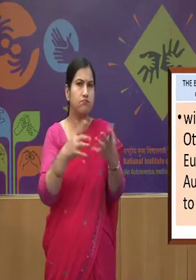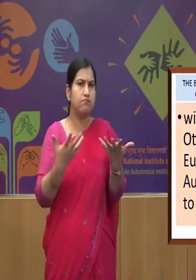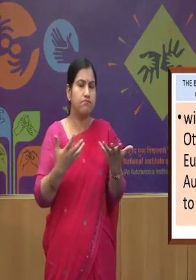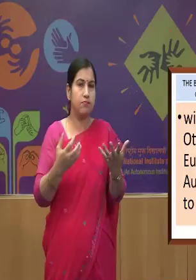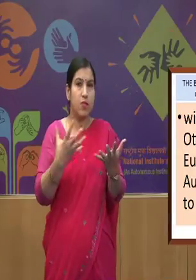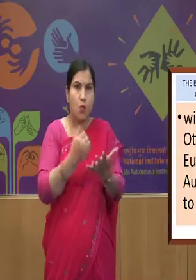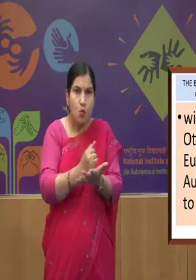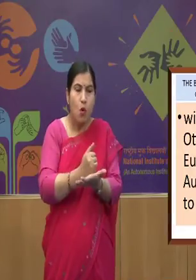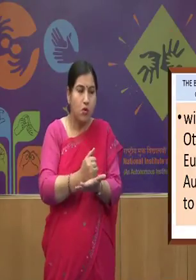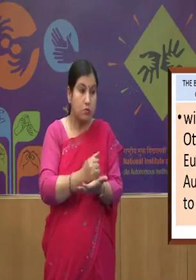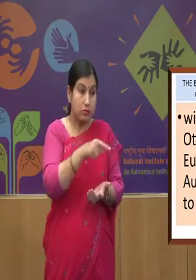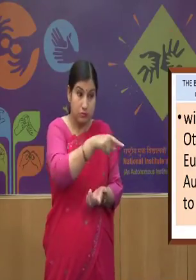occupy these states.